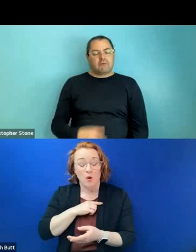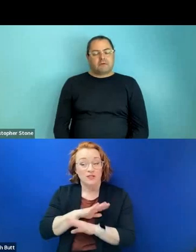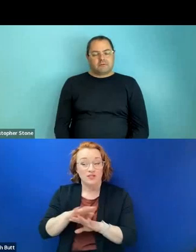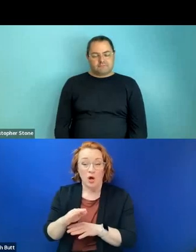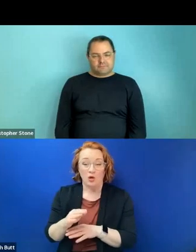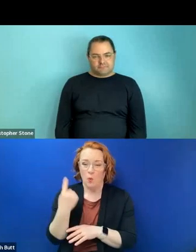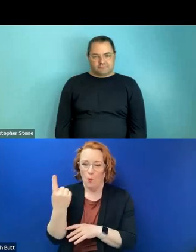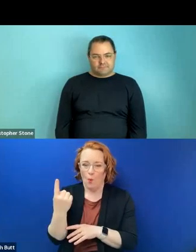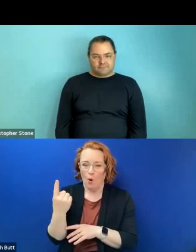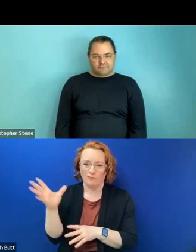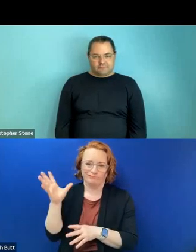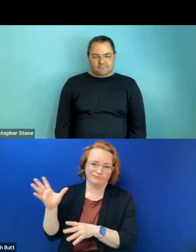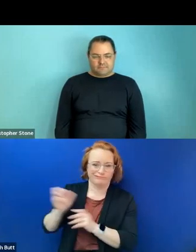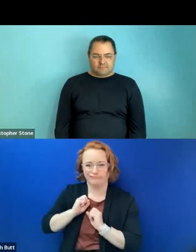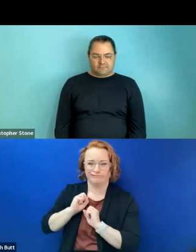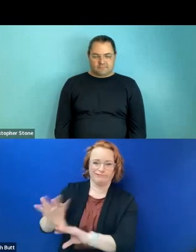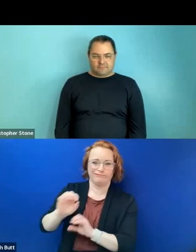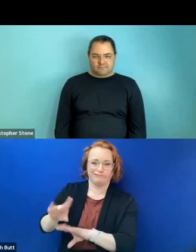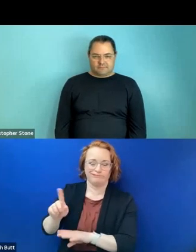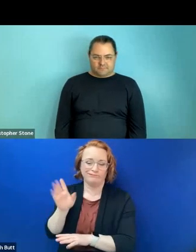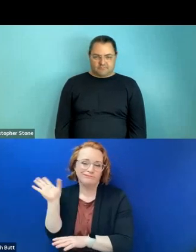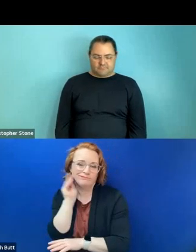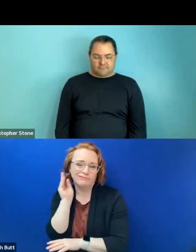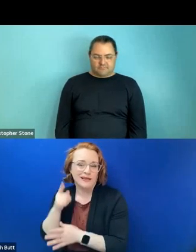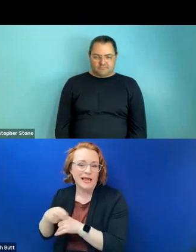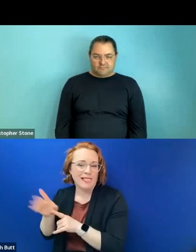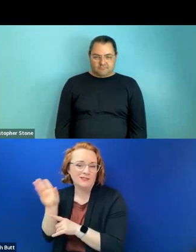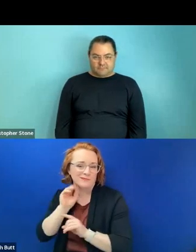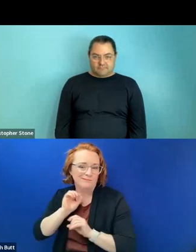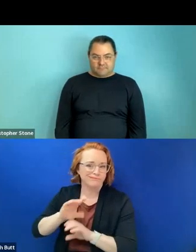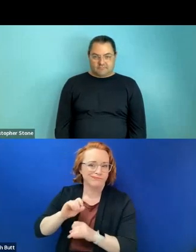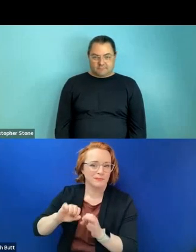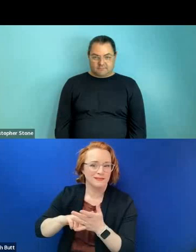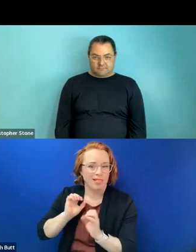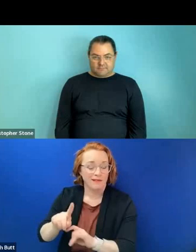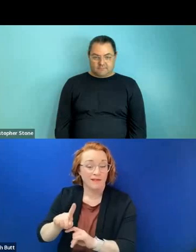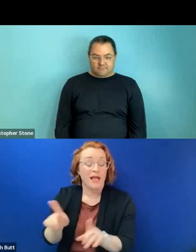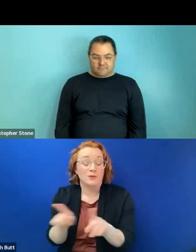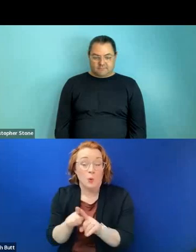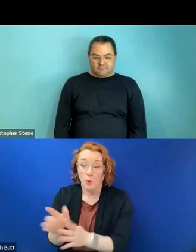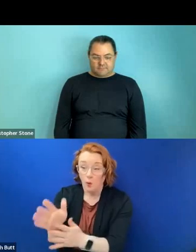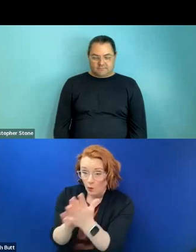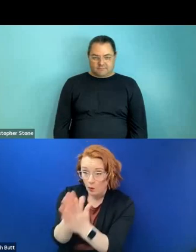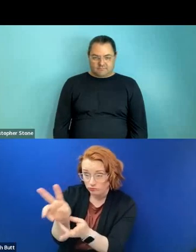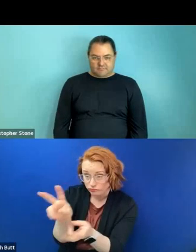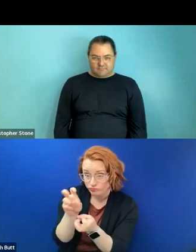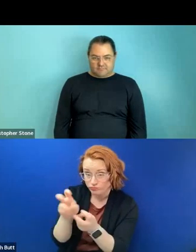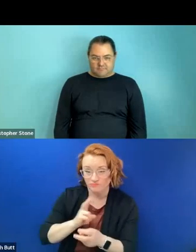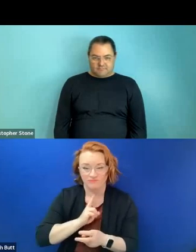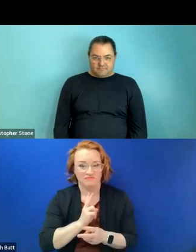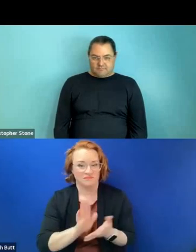one direction. It's not just from English to BSL. It's also from BSL to English for deaf people, deaf professionals. There